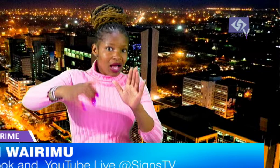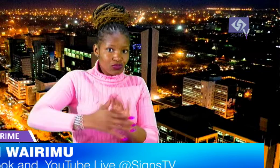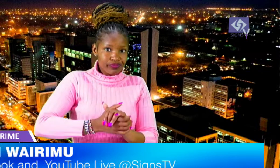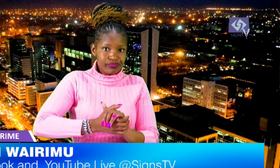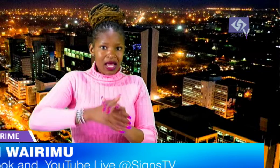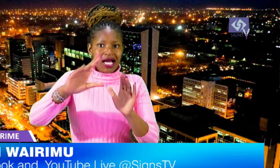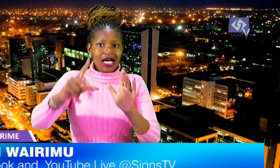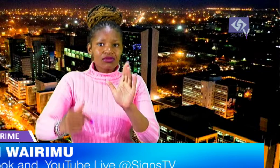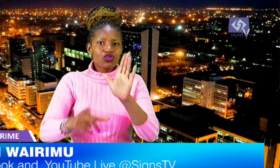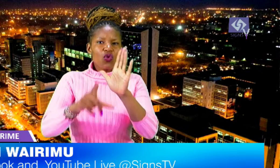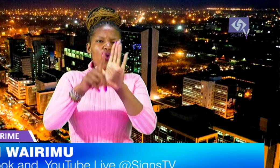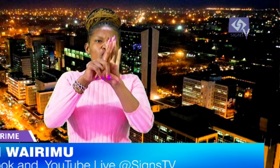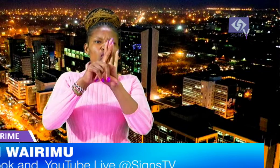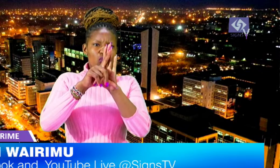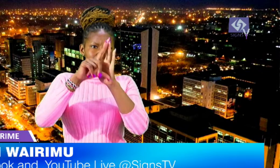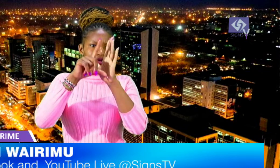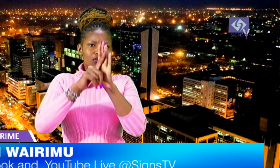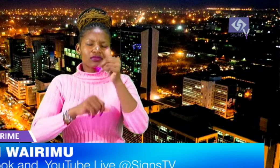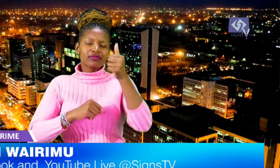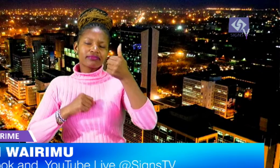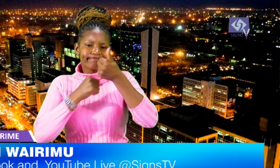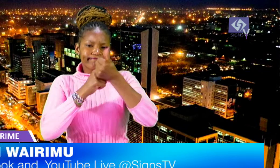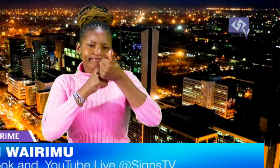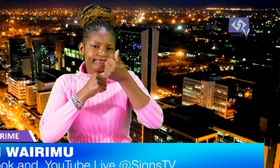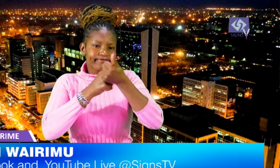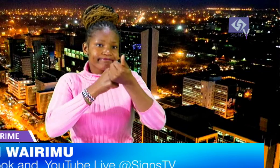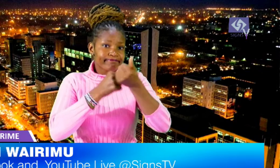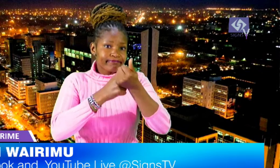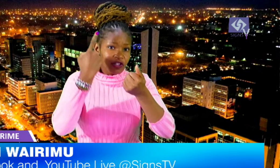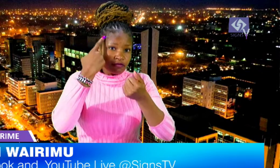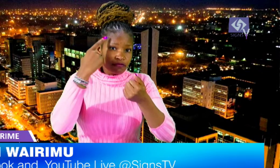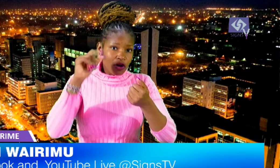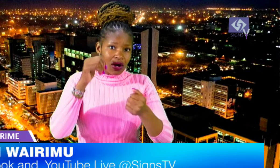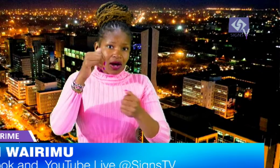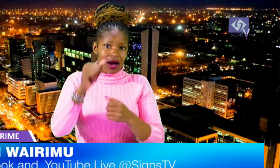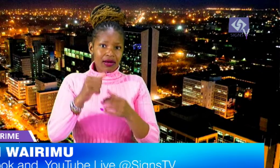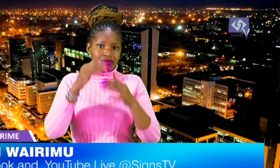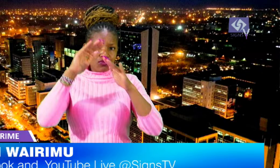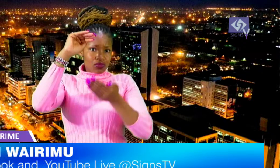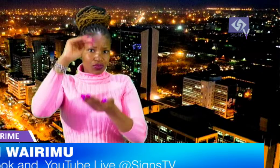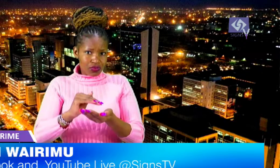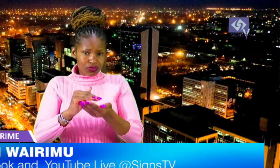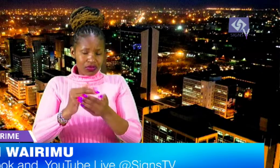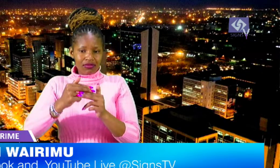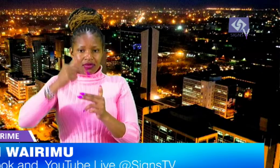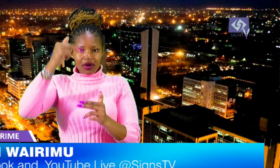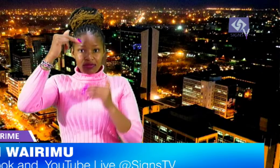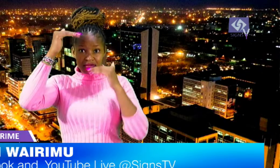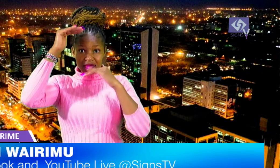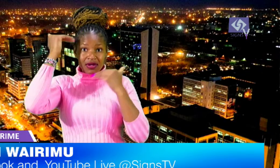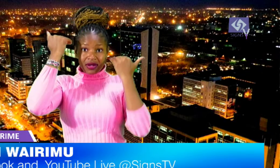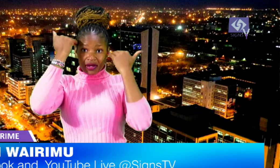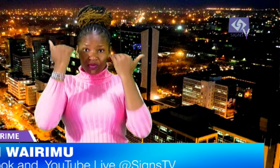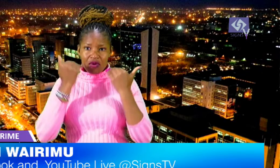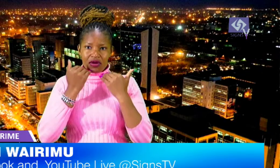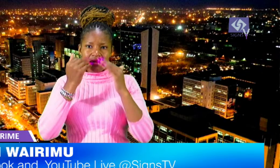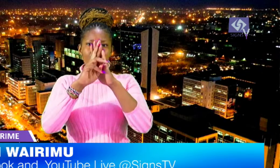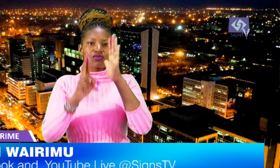in disbursing bursaries and assertive devices to persons with disabilities, the Kikuyu constituency